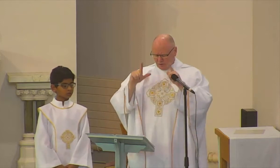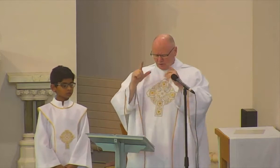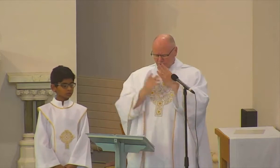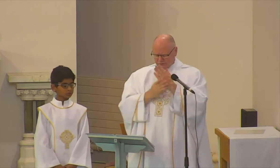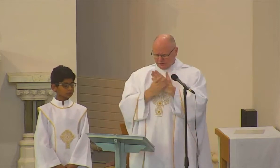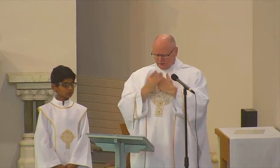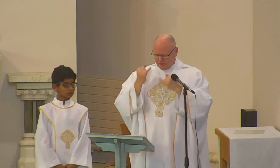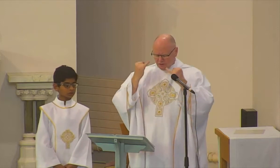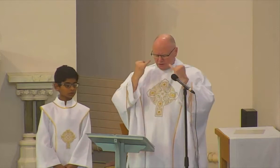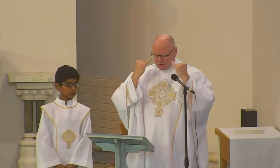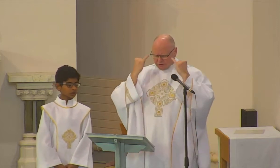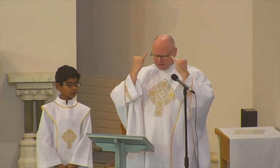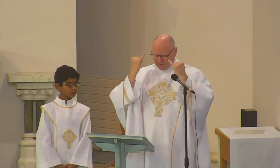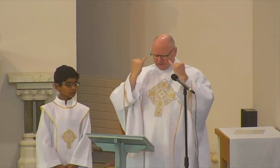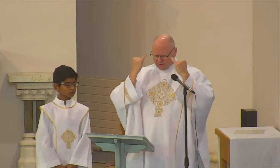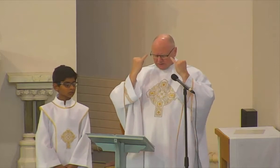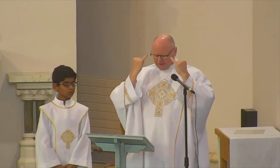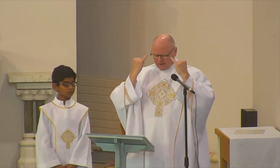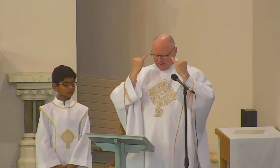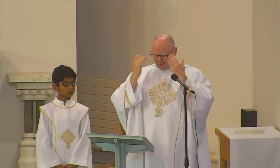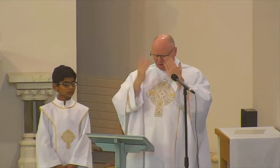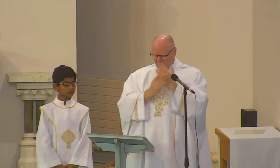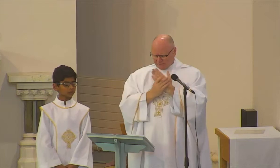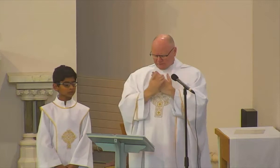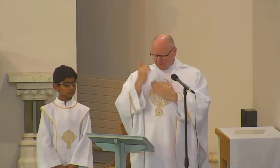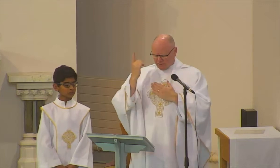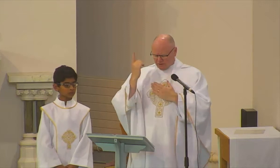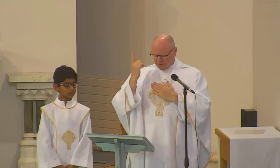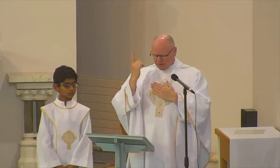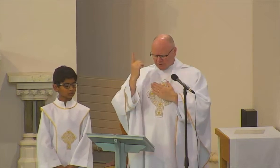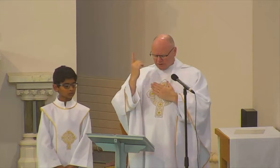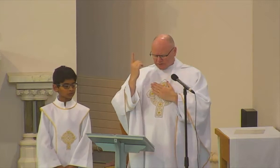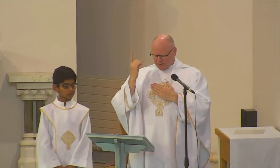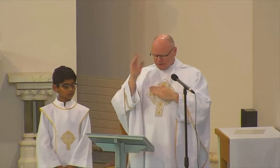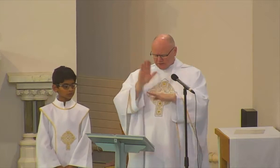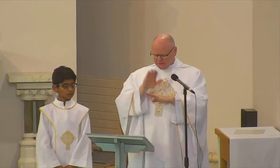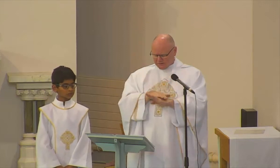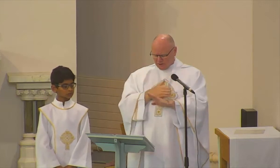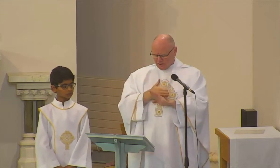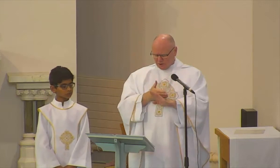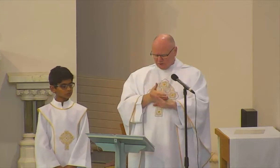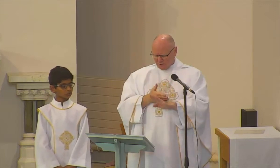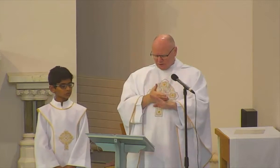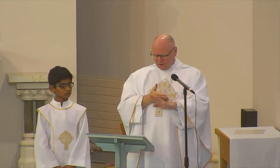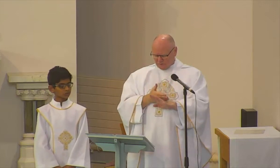Lord God, Lamb of God, Son of the